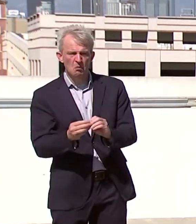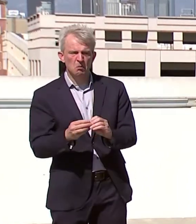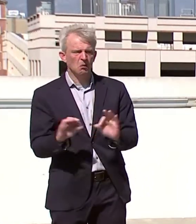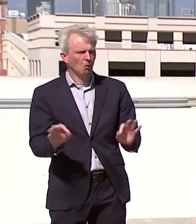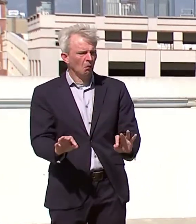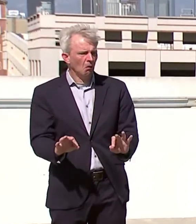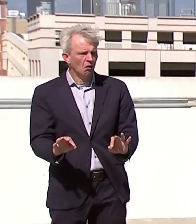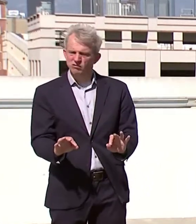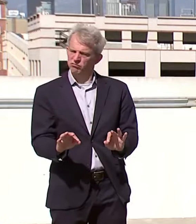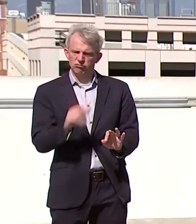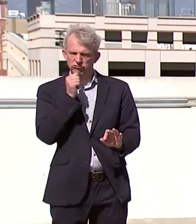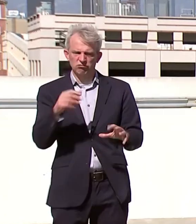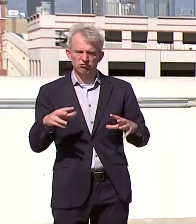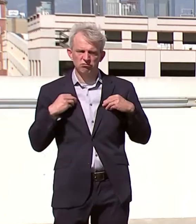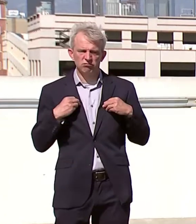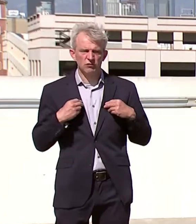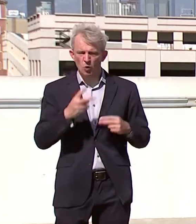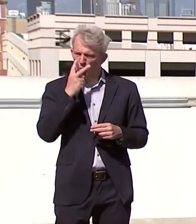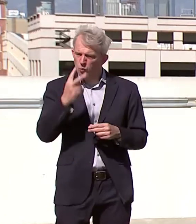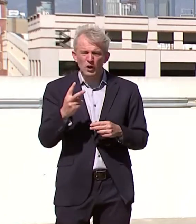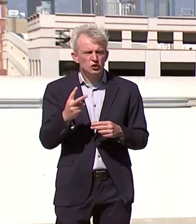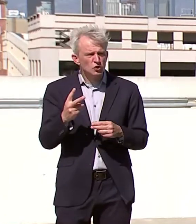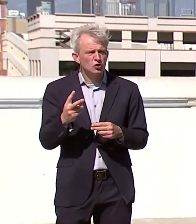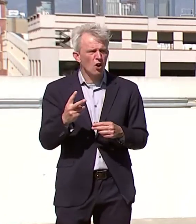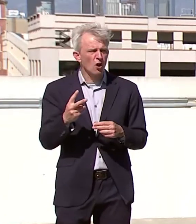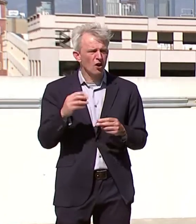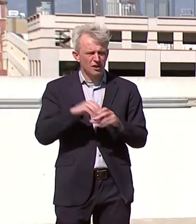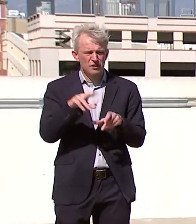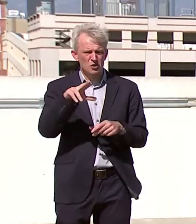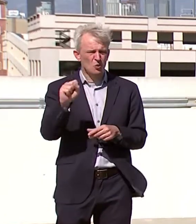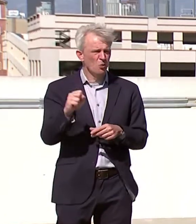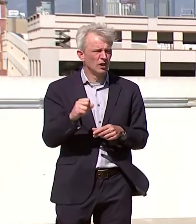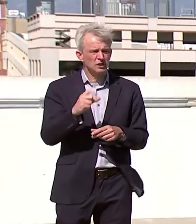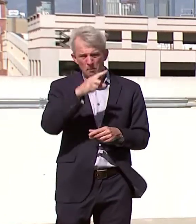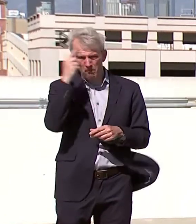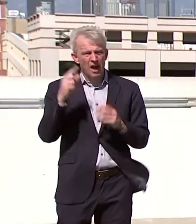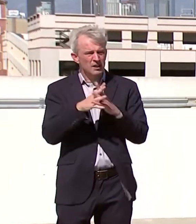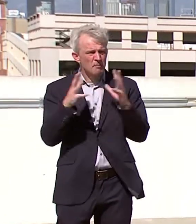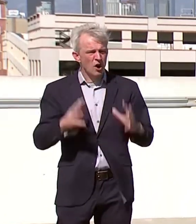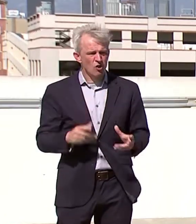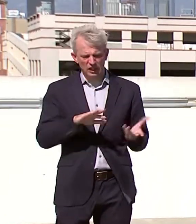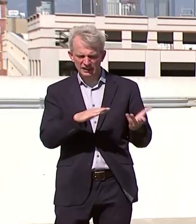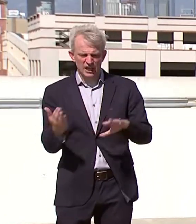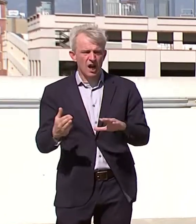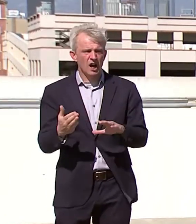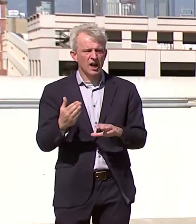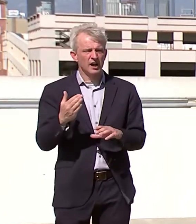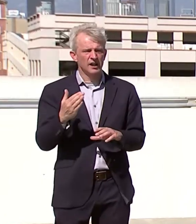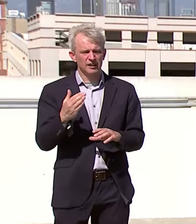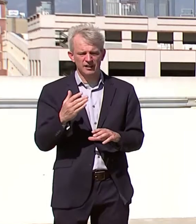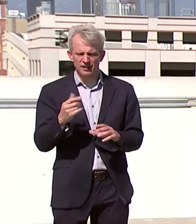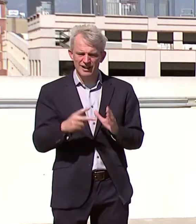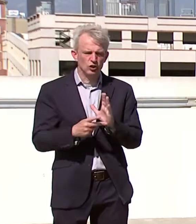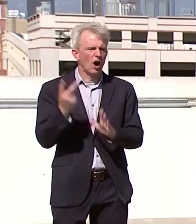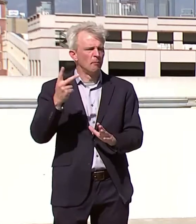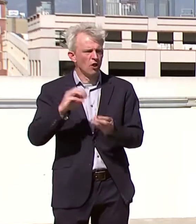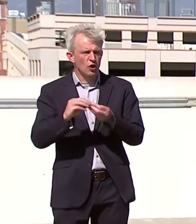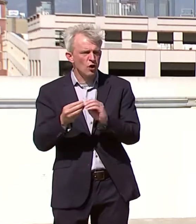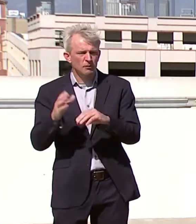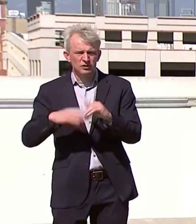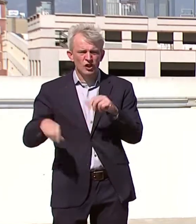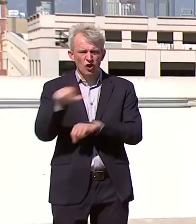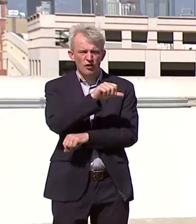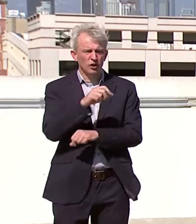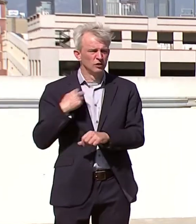deaths around America being doubled for black Americans versus the represented population, we jumped into action, surged testing